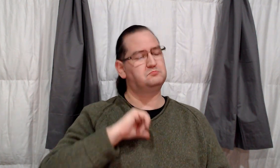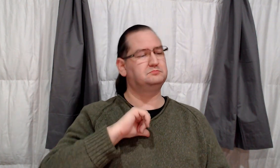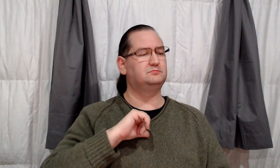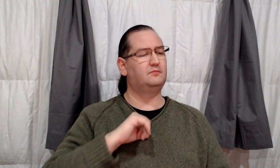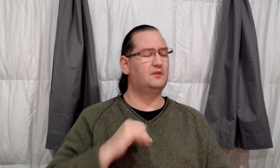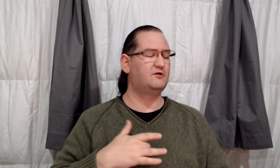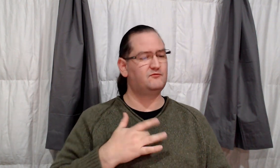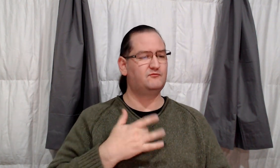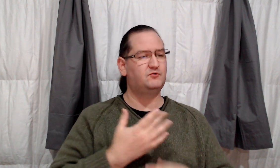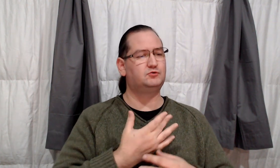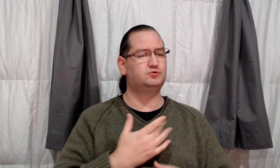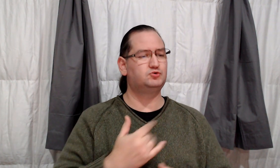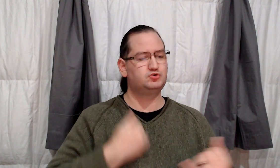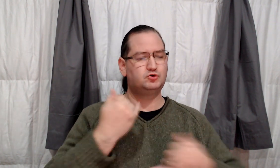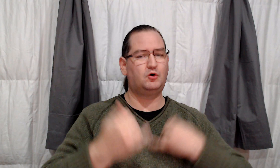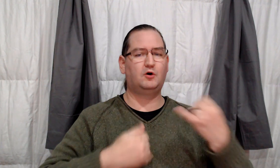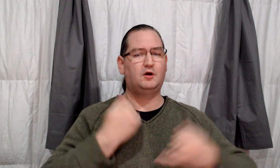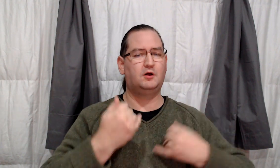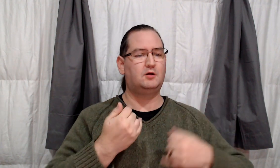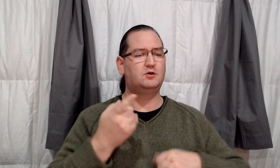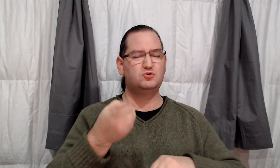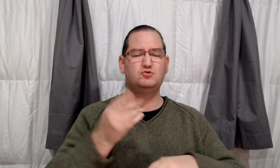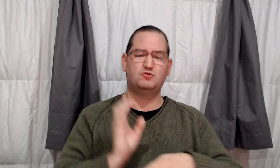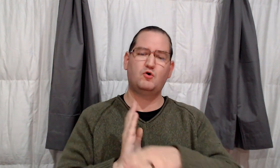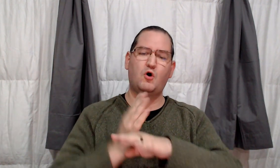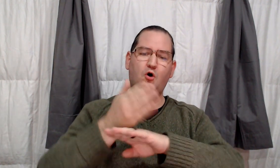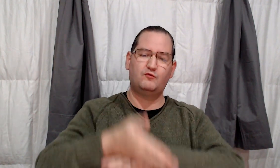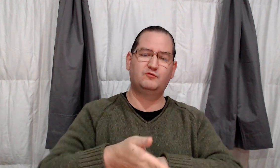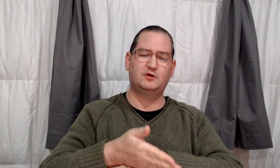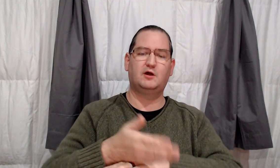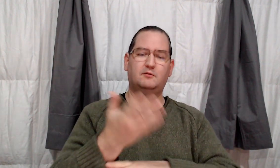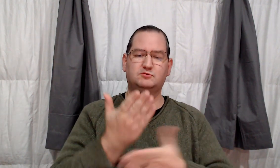you overcame something for yourself forever.